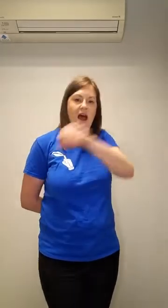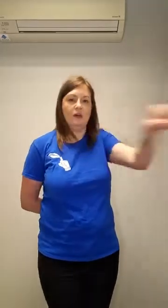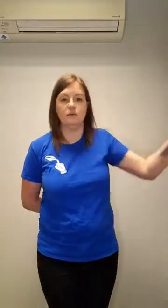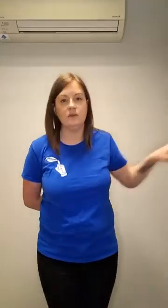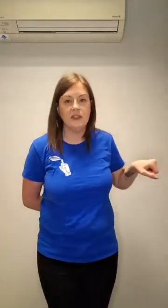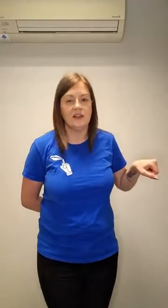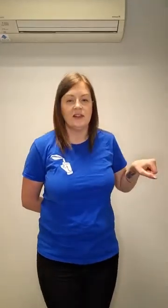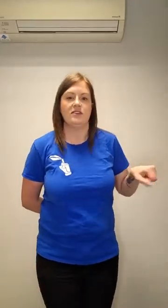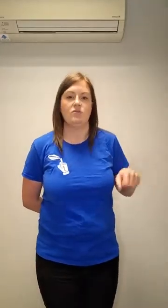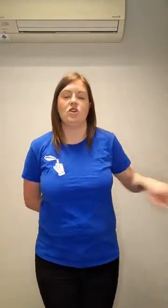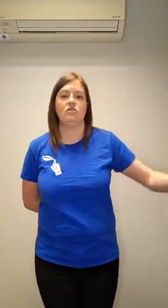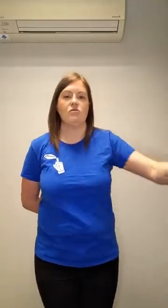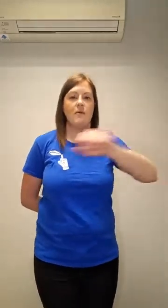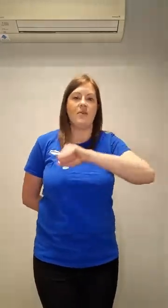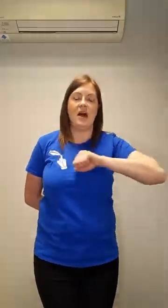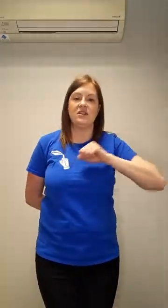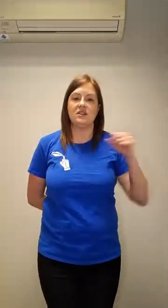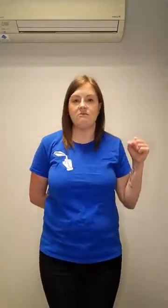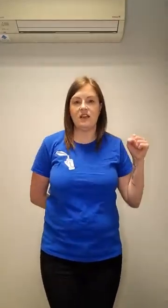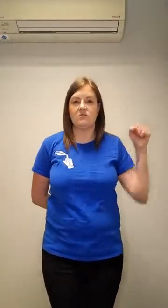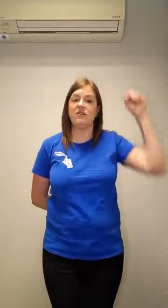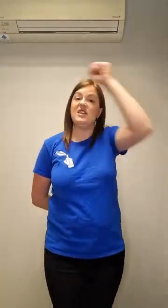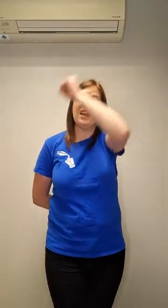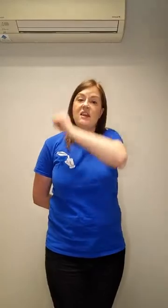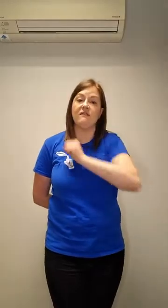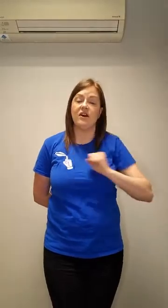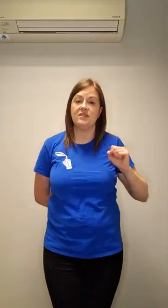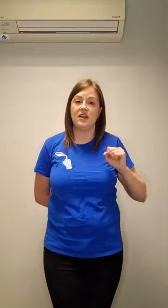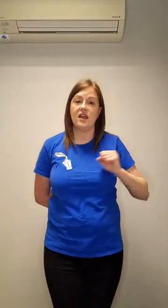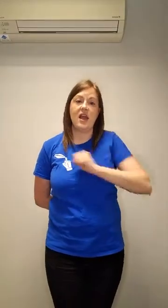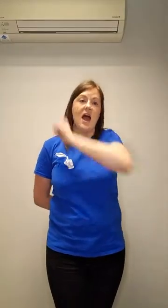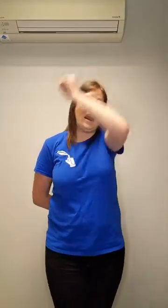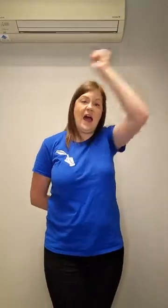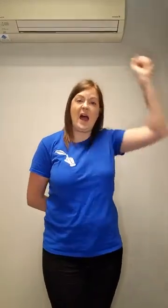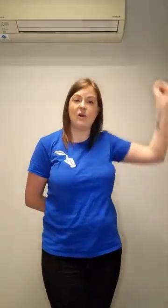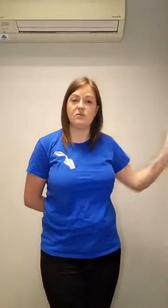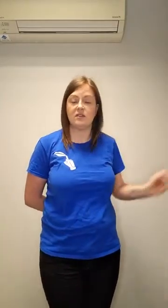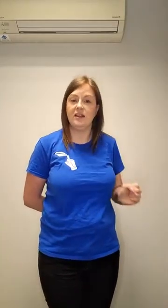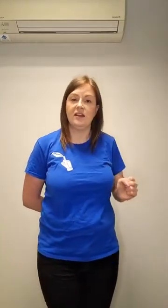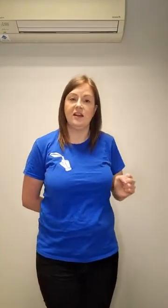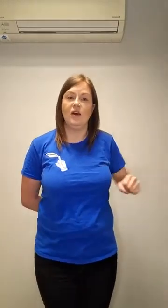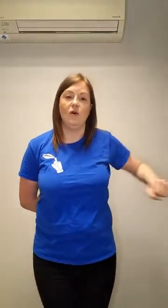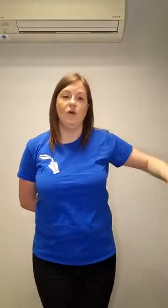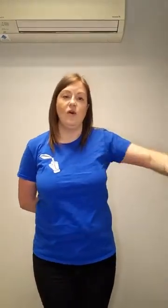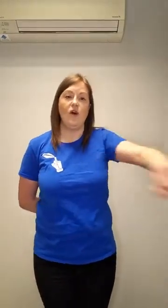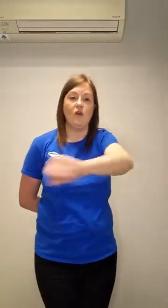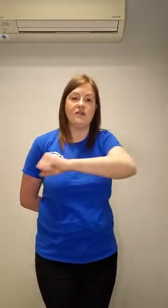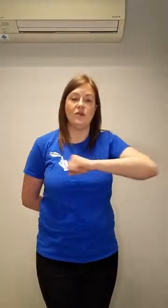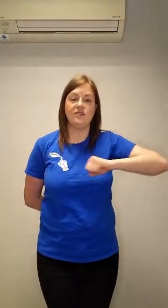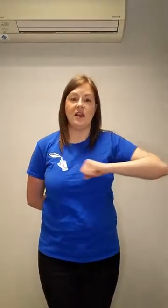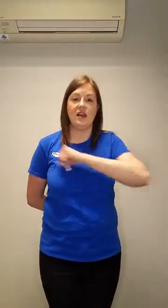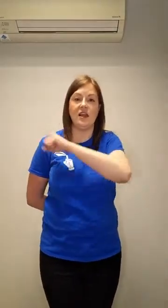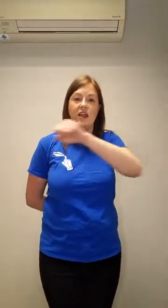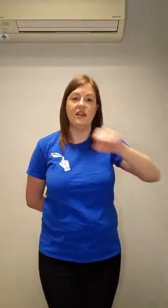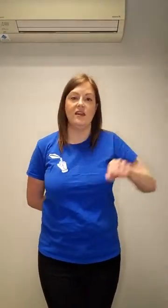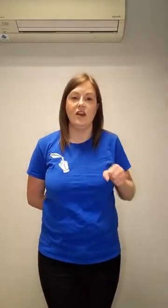out. So just remember that. And it doesn't matter if it's in vertically and out, or horizontally,